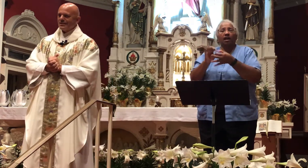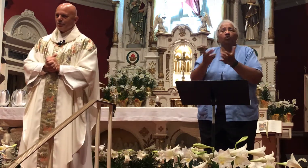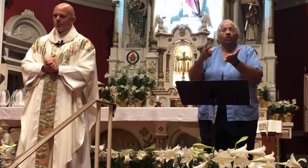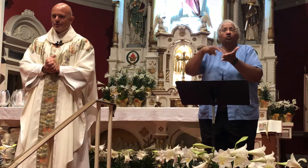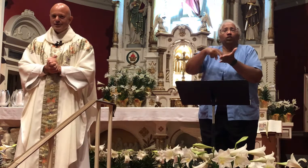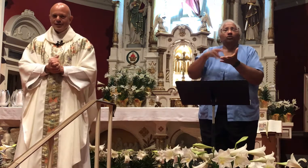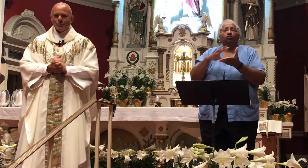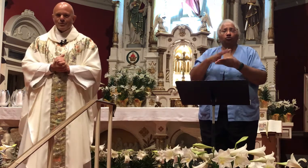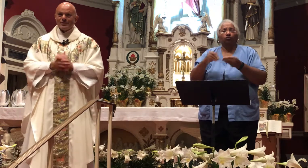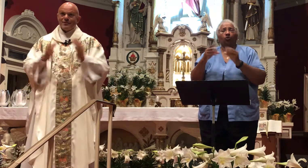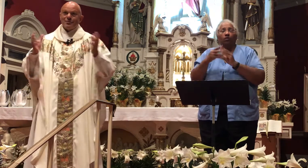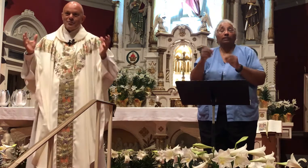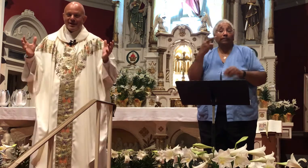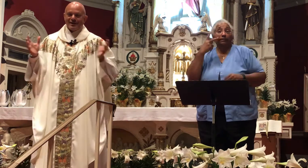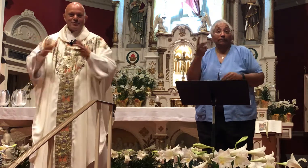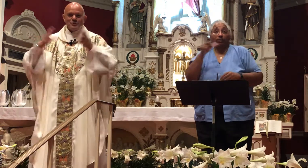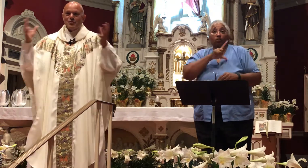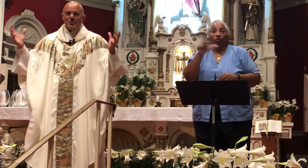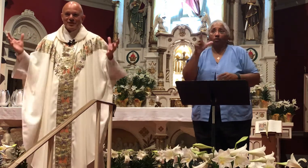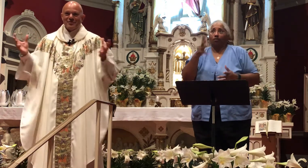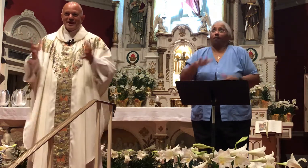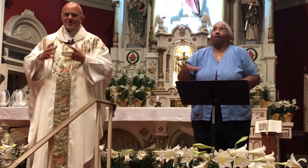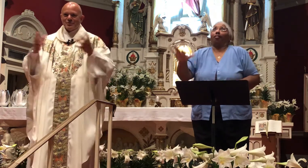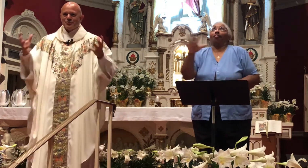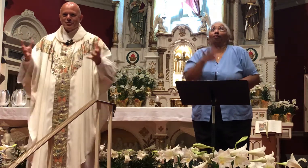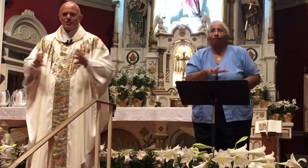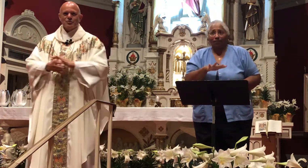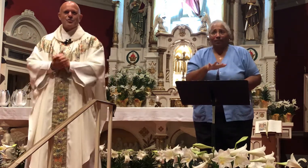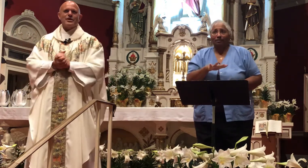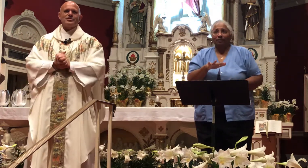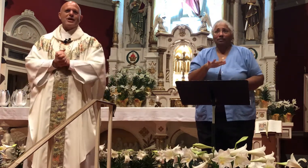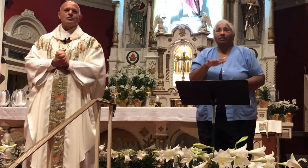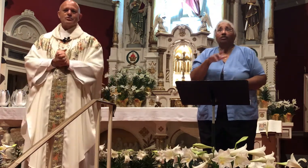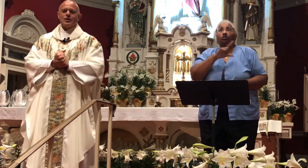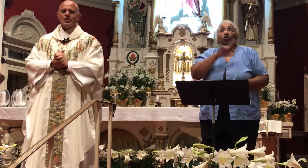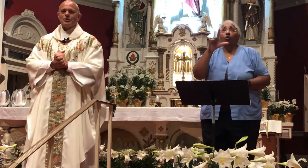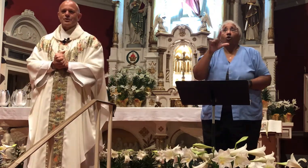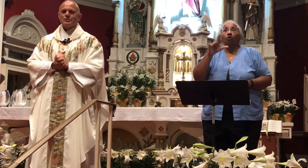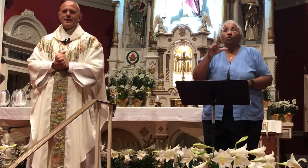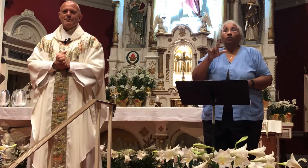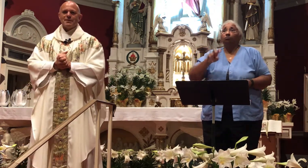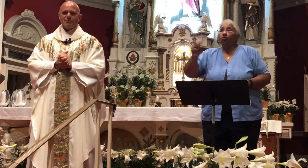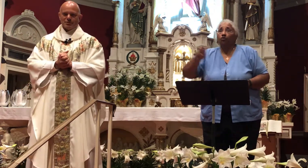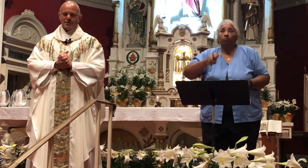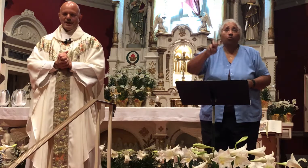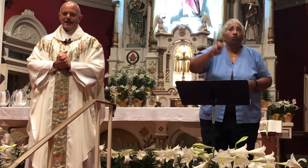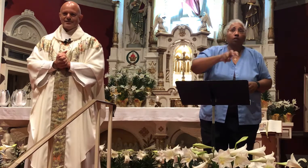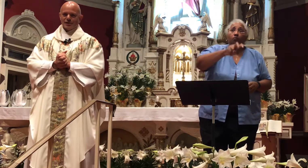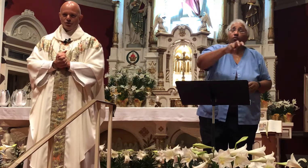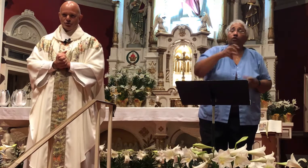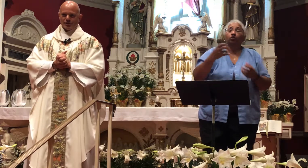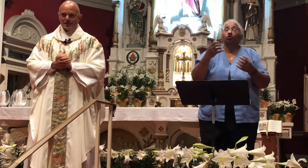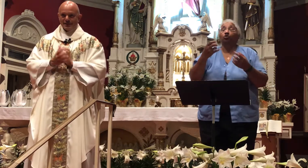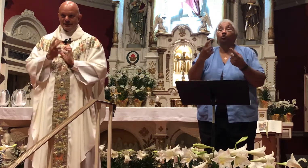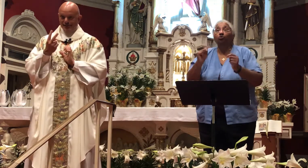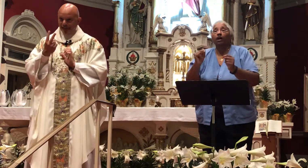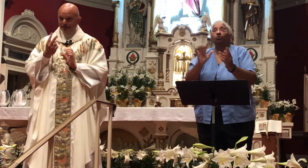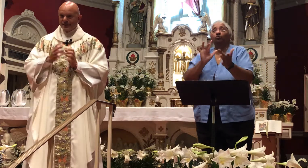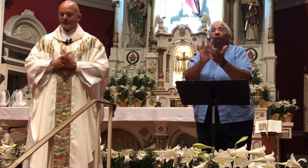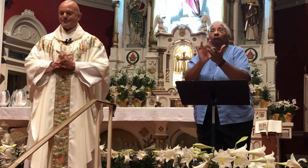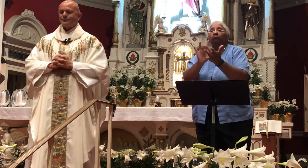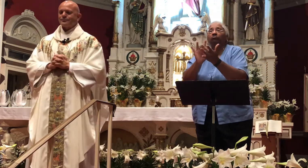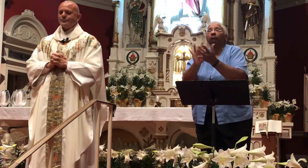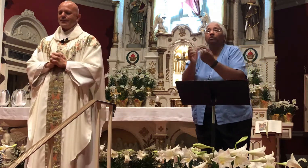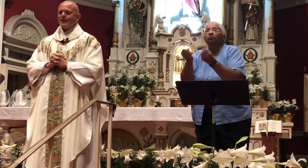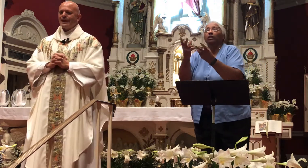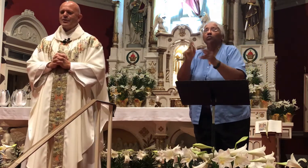see that the Lord was everywhere. He was moving around. He was trying to reach out to as many people as he could. The second